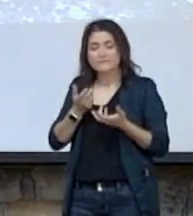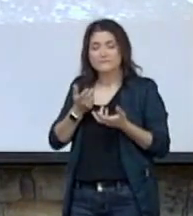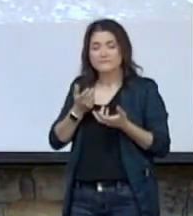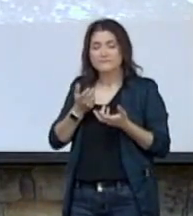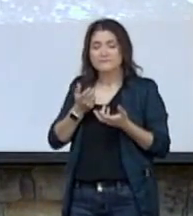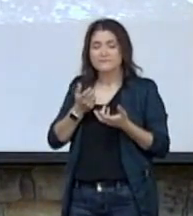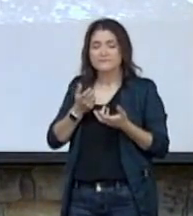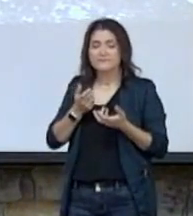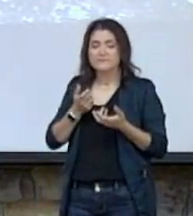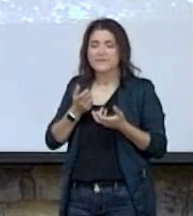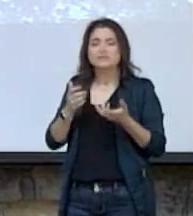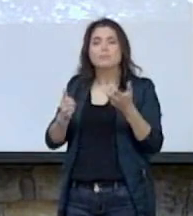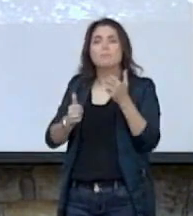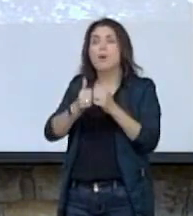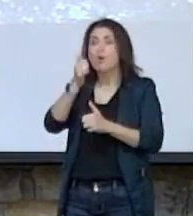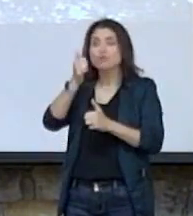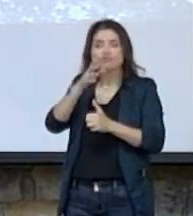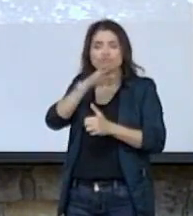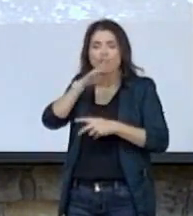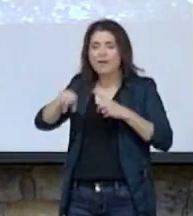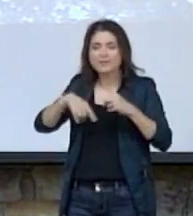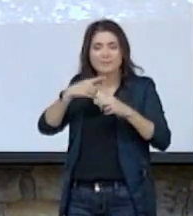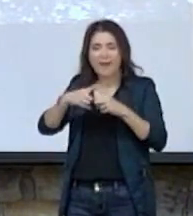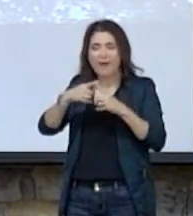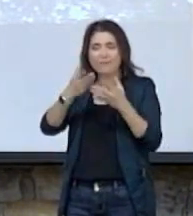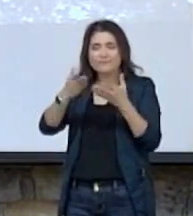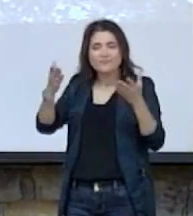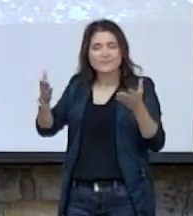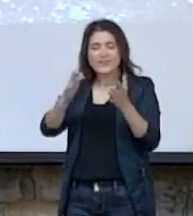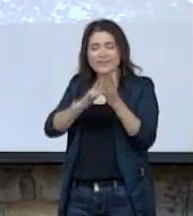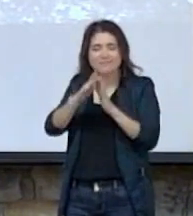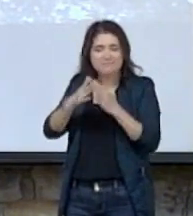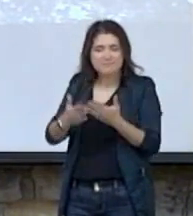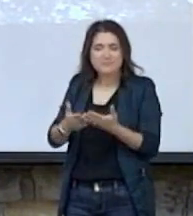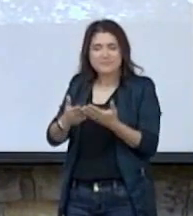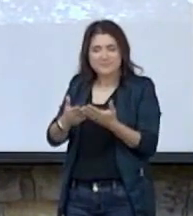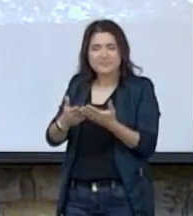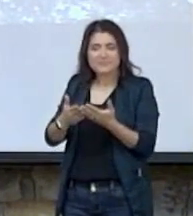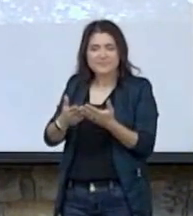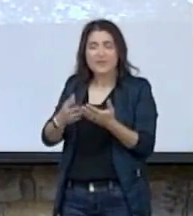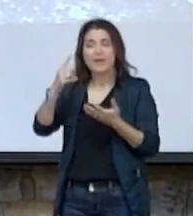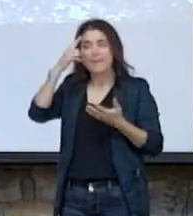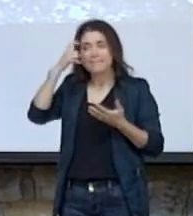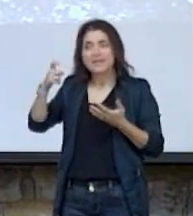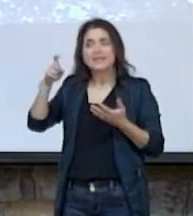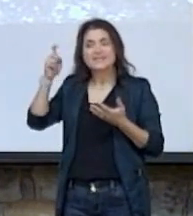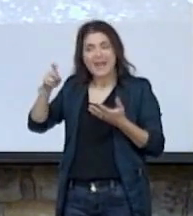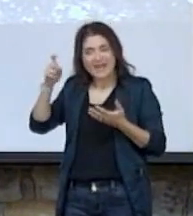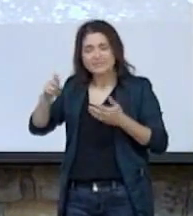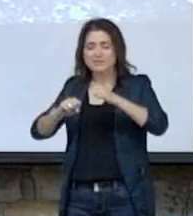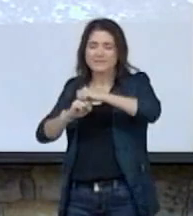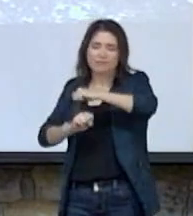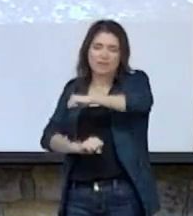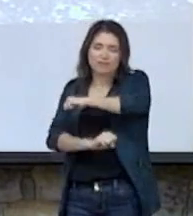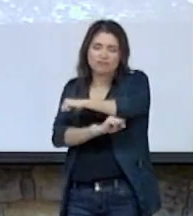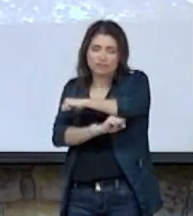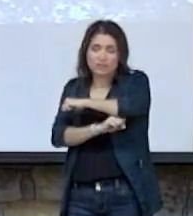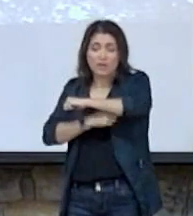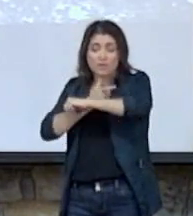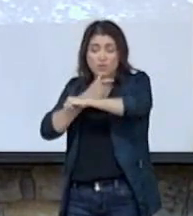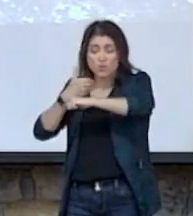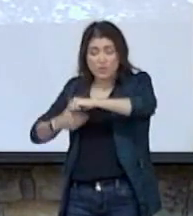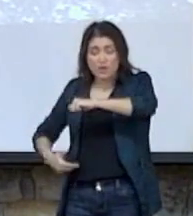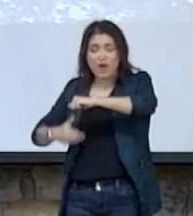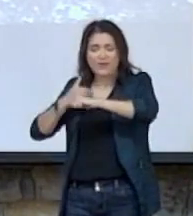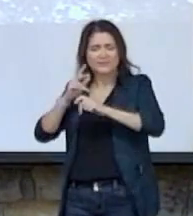is the most talked about element in all of Scripture. It's because it has to be the foundation of who we are